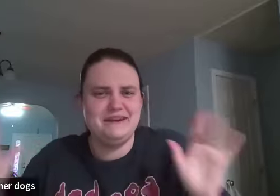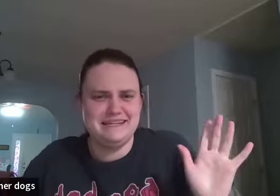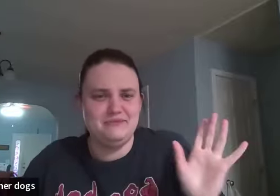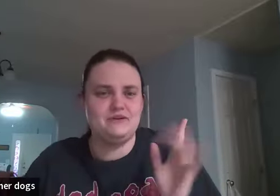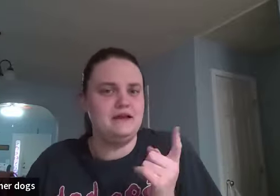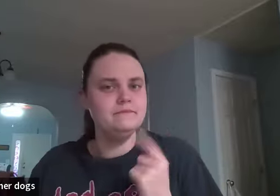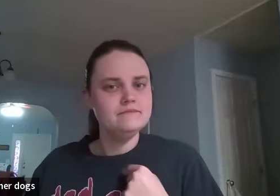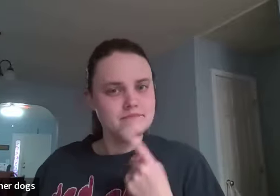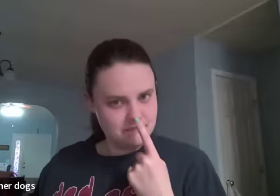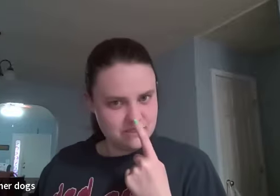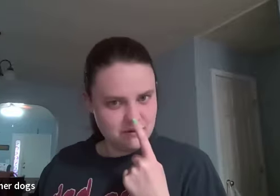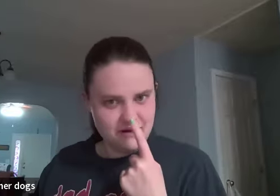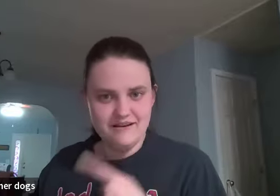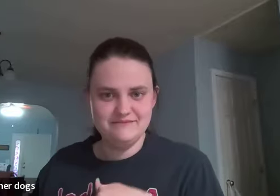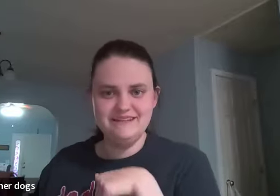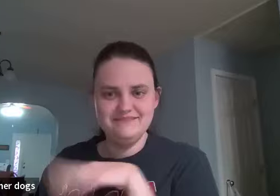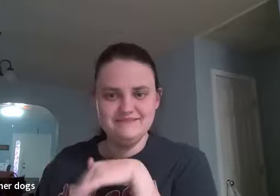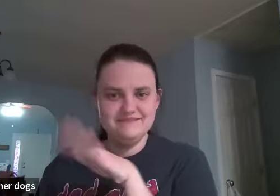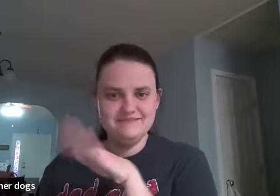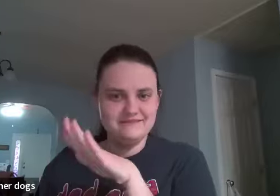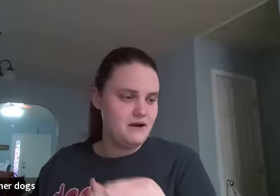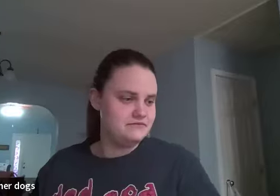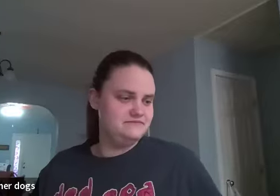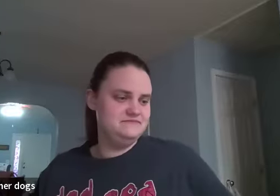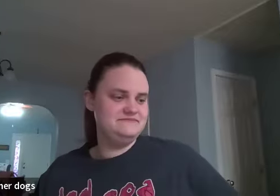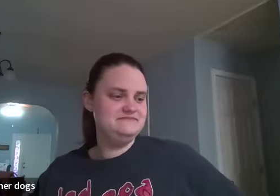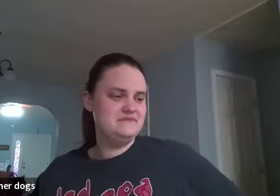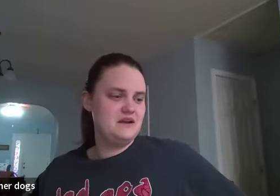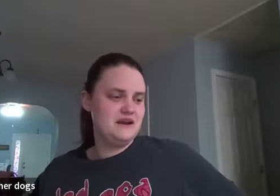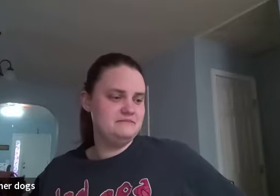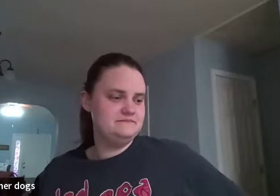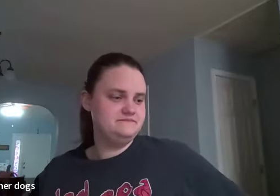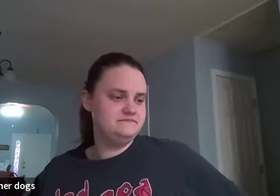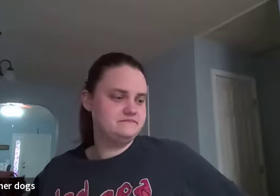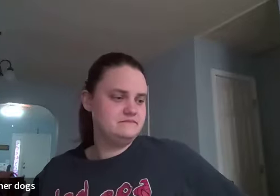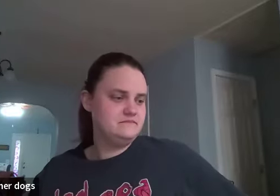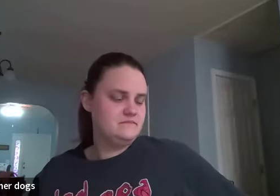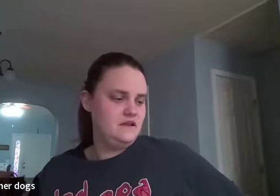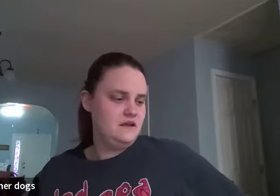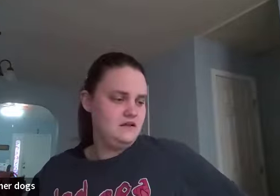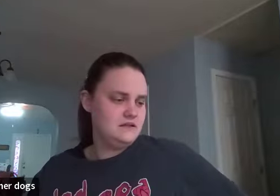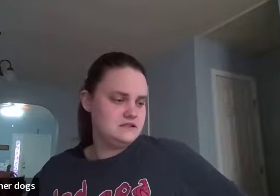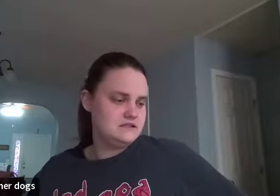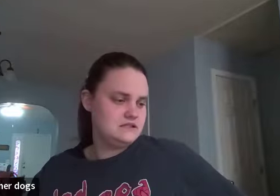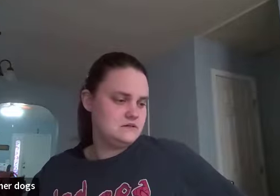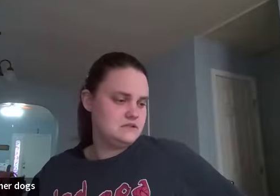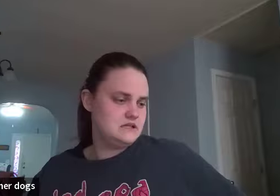big deal. But they're like, what's going on? Like, back off. All right. Let's see. What's